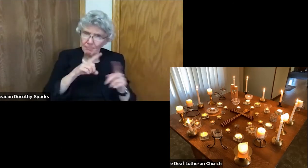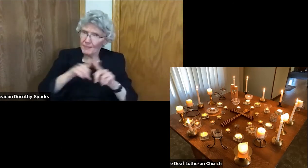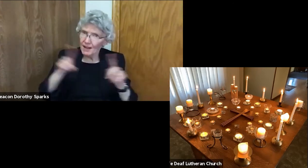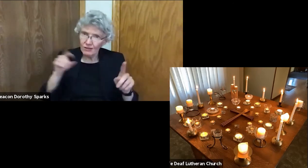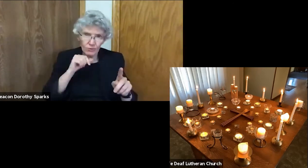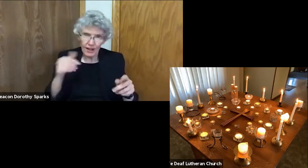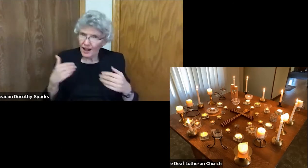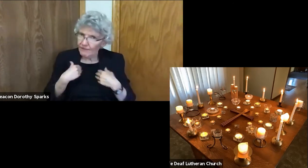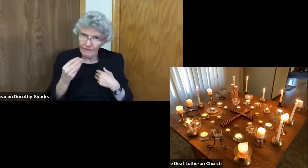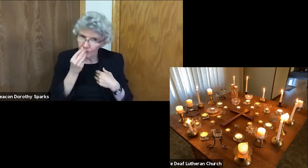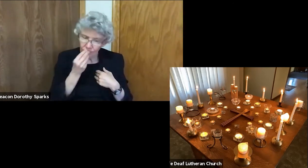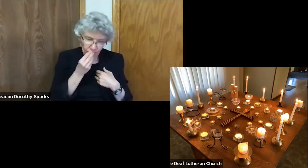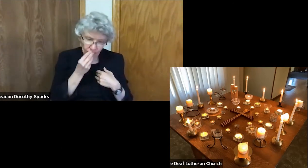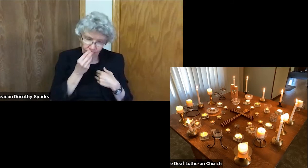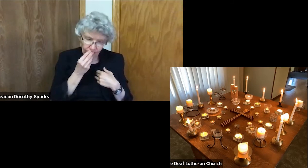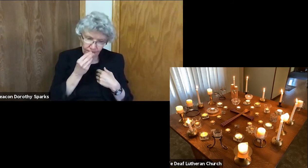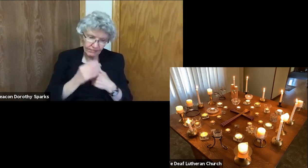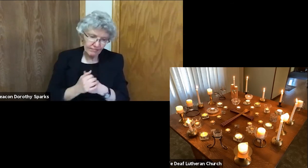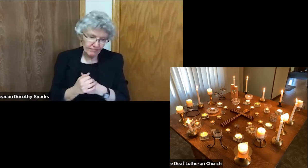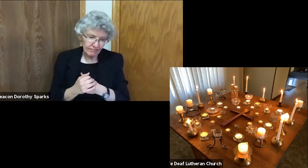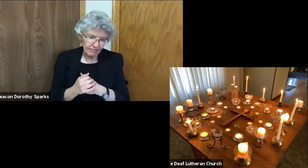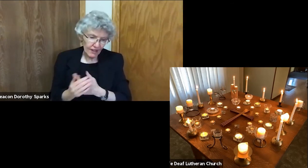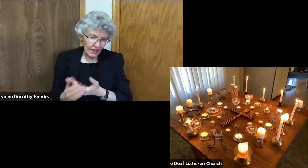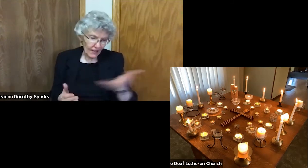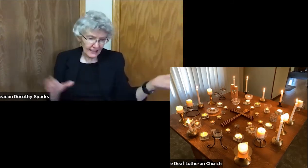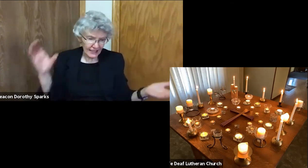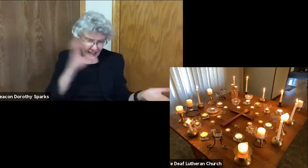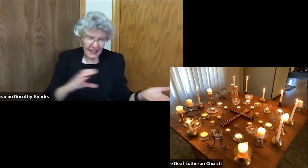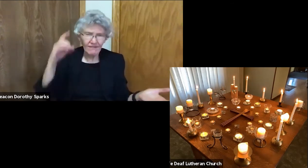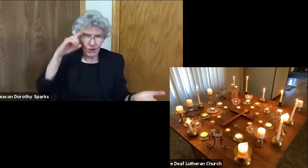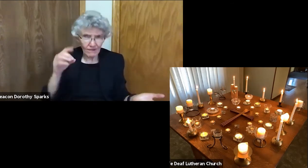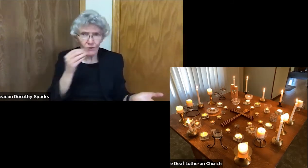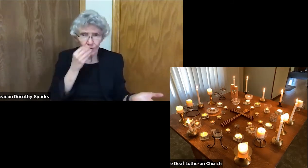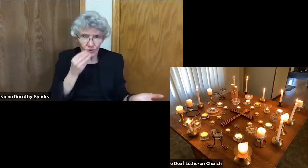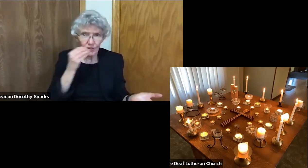For those whose bodies need nourishment they cannot provide.